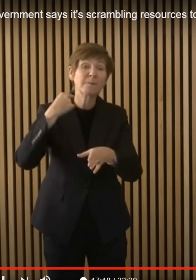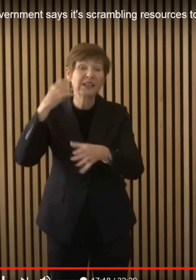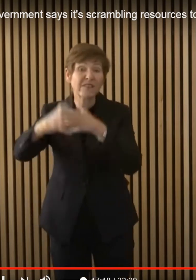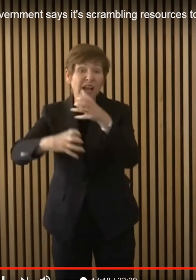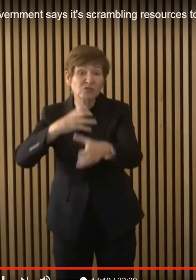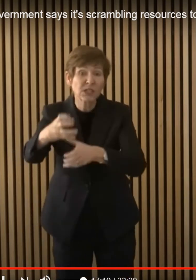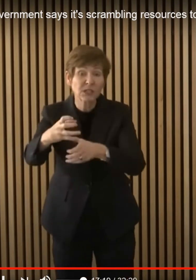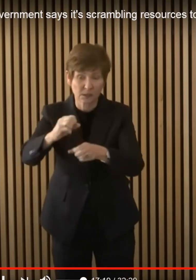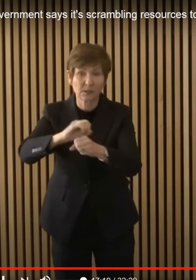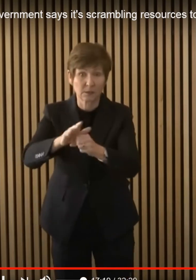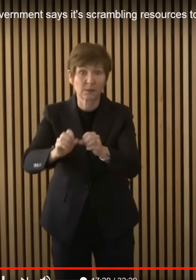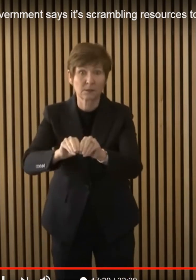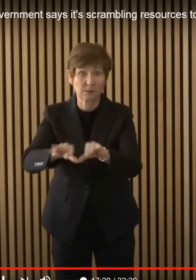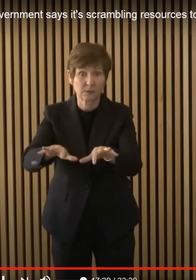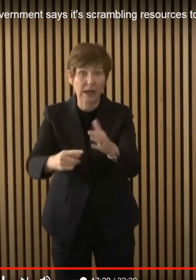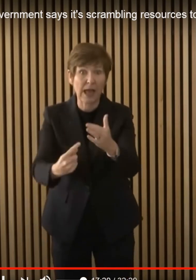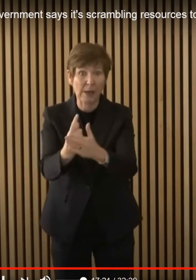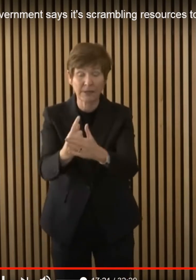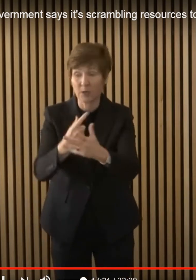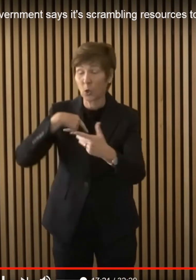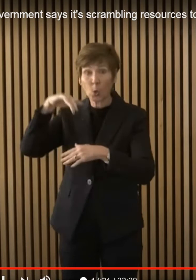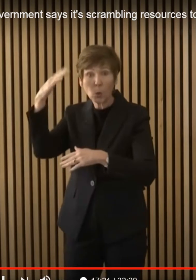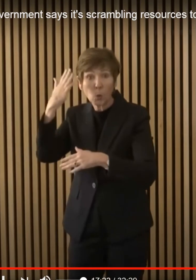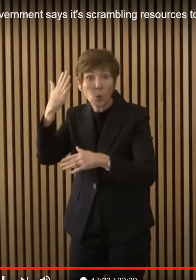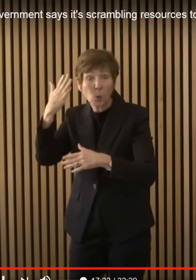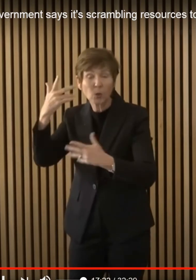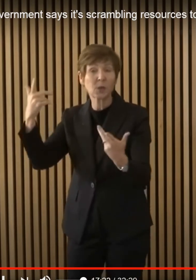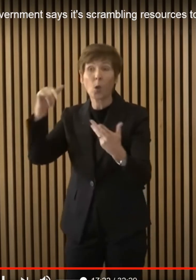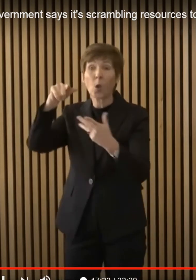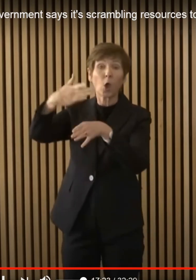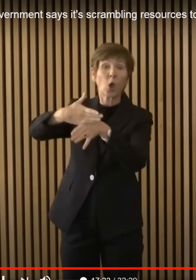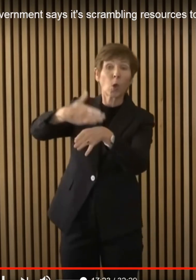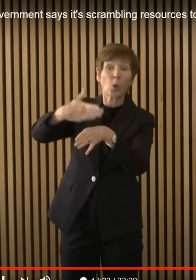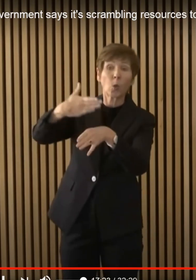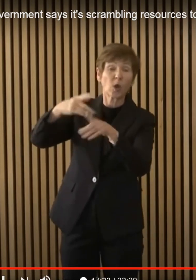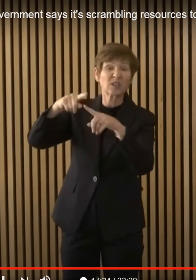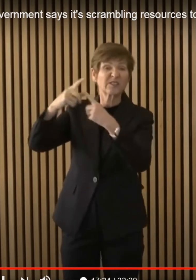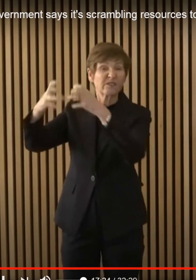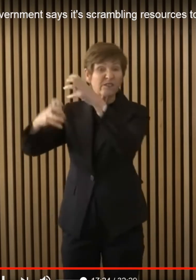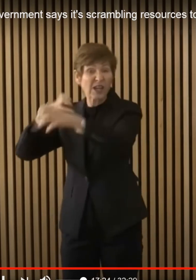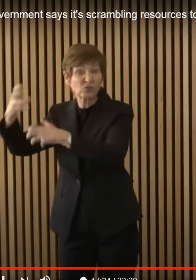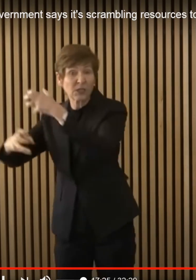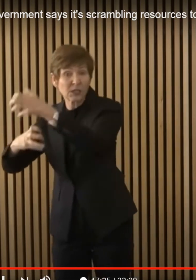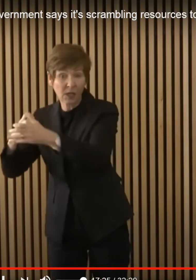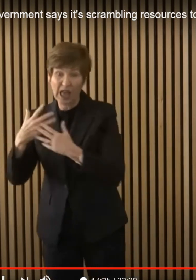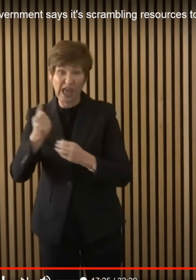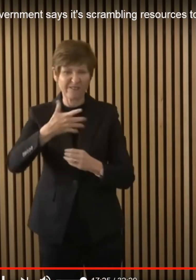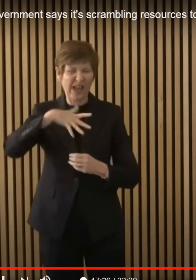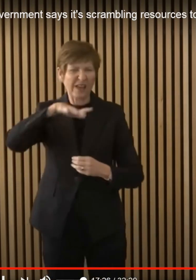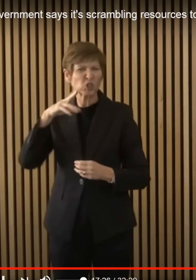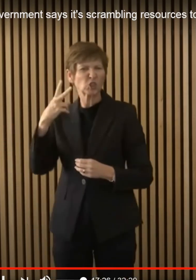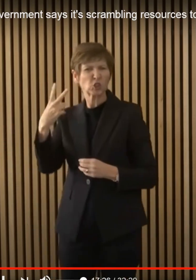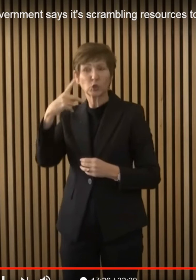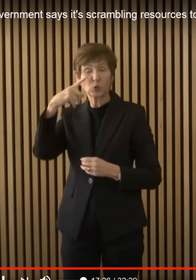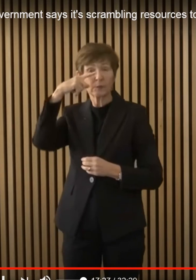hospitals. I think I'm informed that there are 502 health workers outside of the aged care sector.